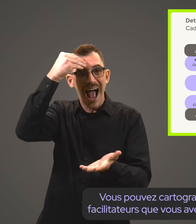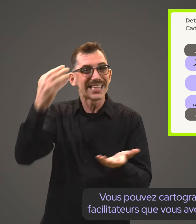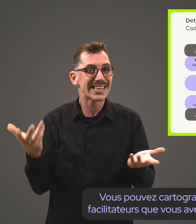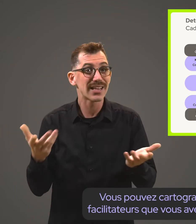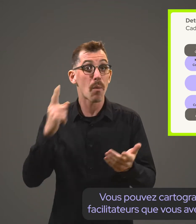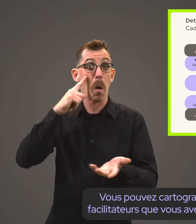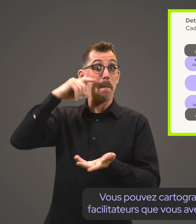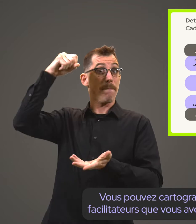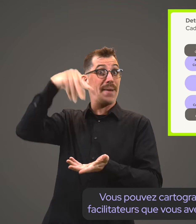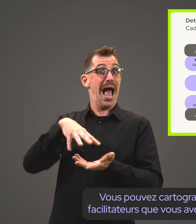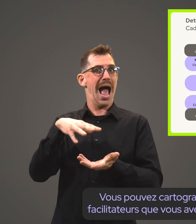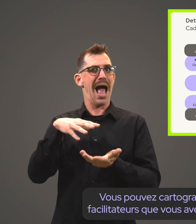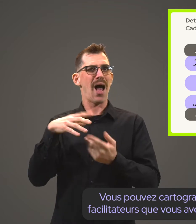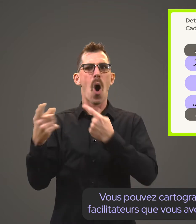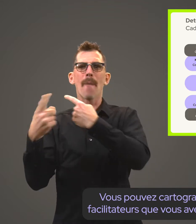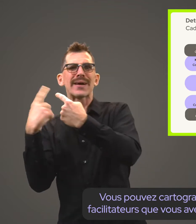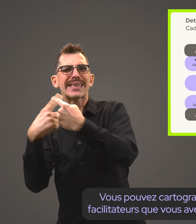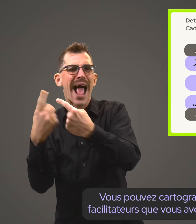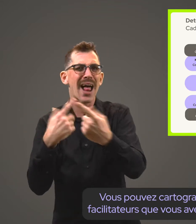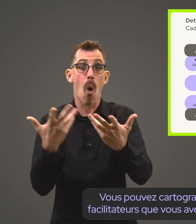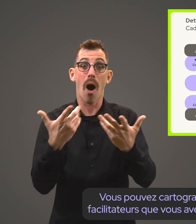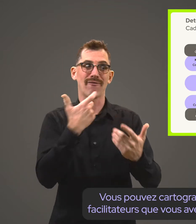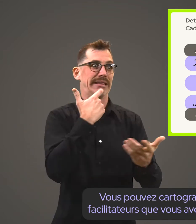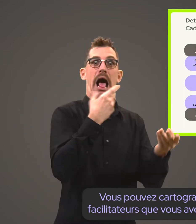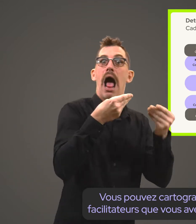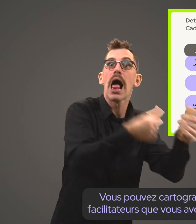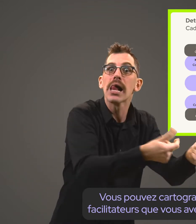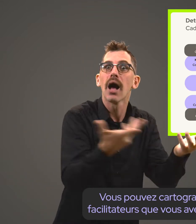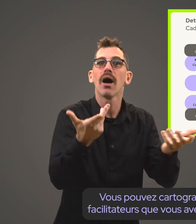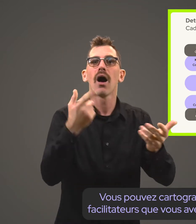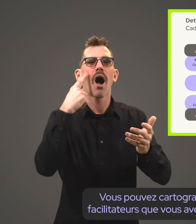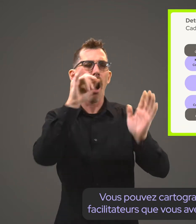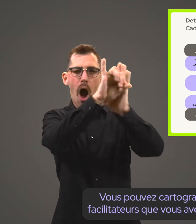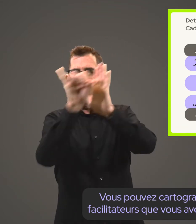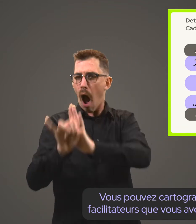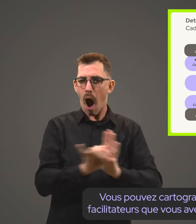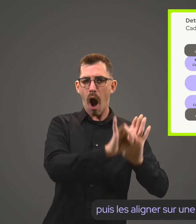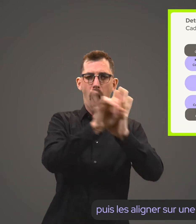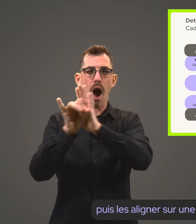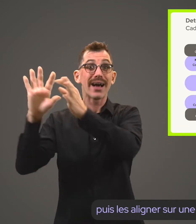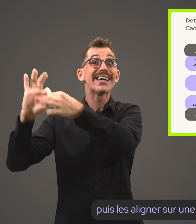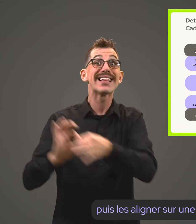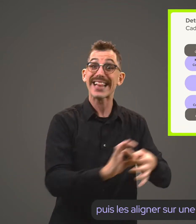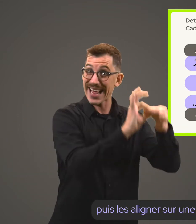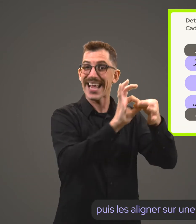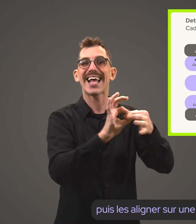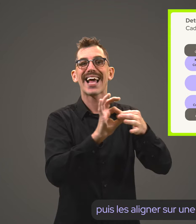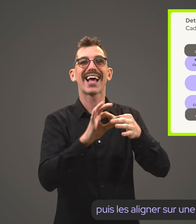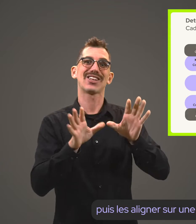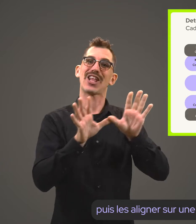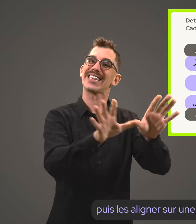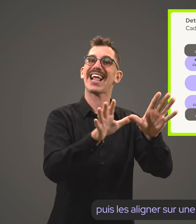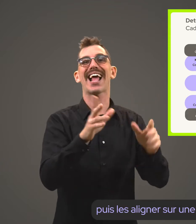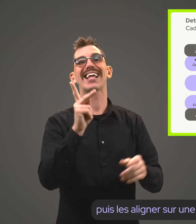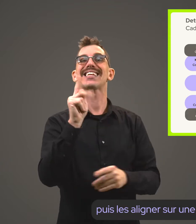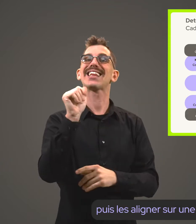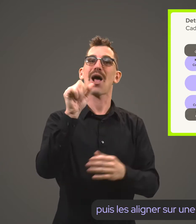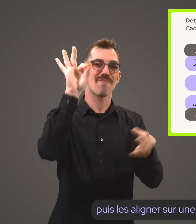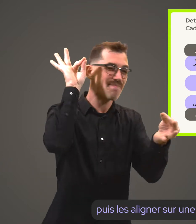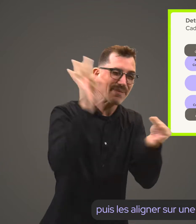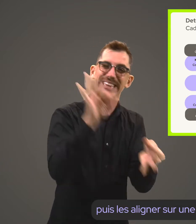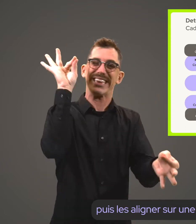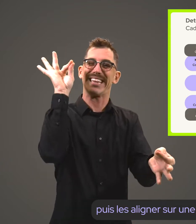can map the barriers and facilitators that you have identified within the TDF and then align these to a specific